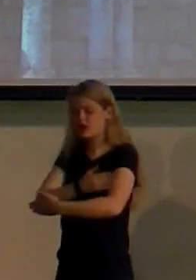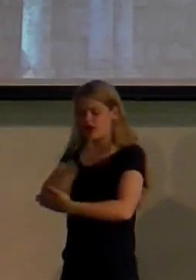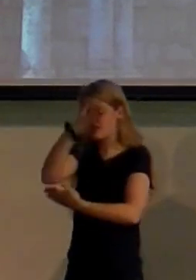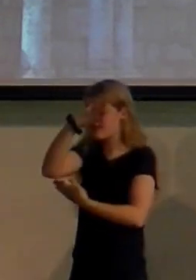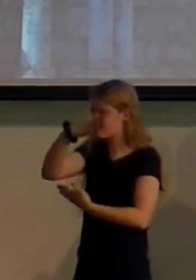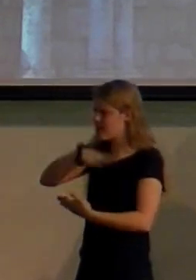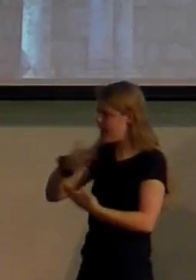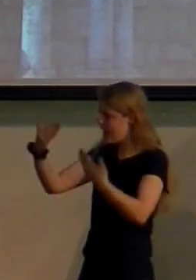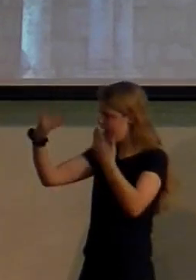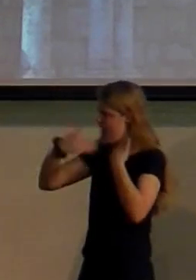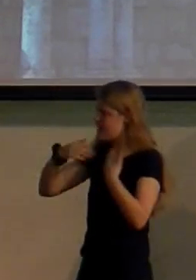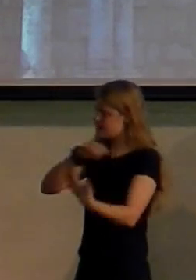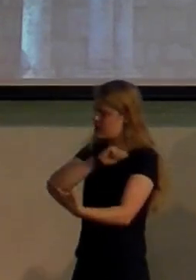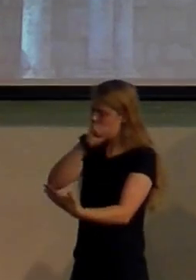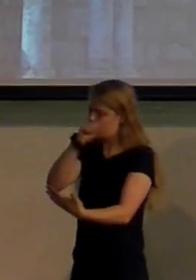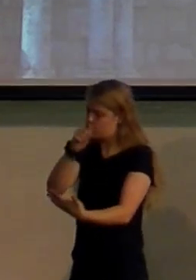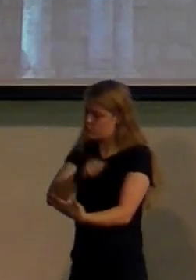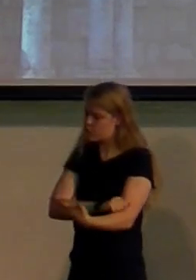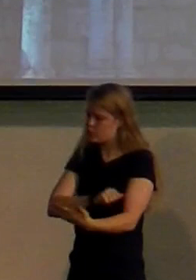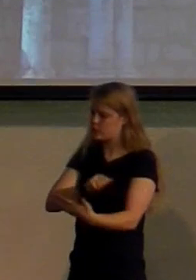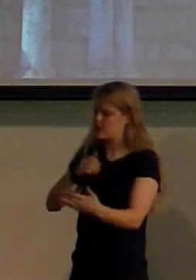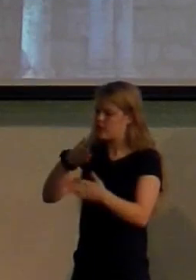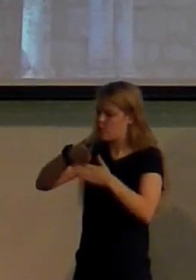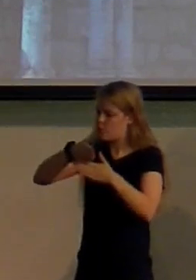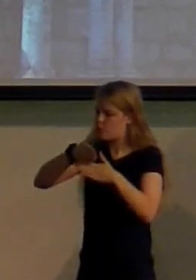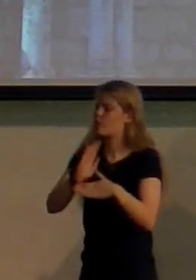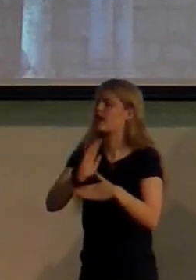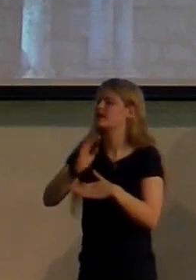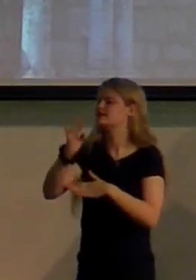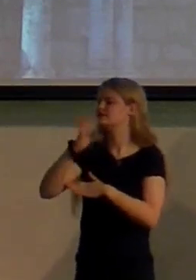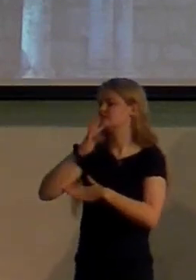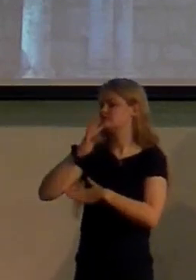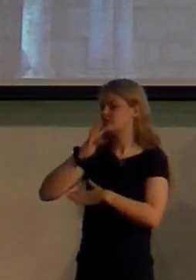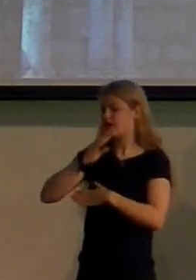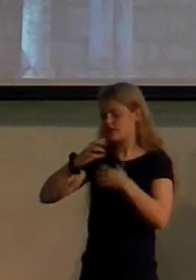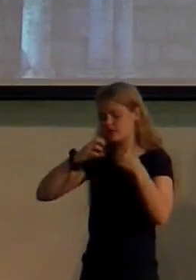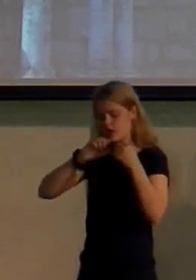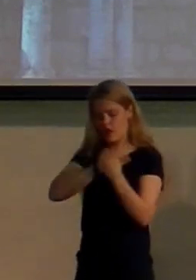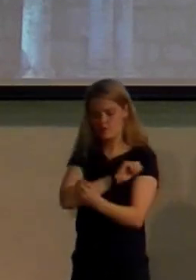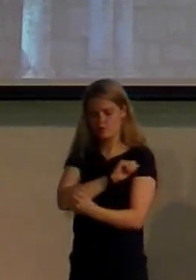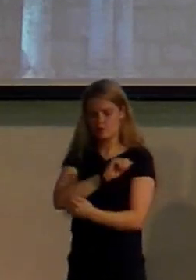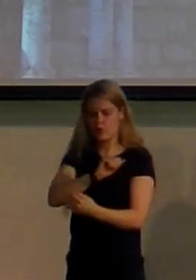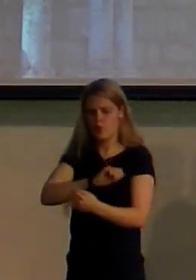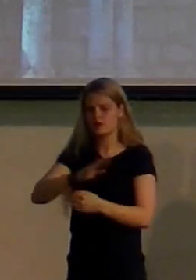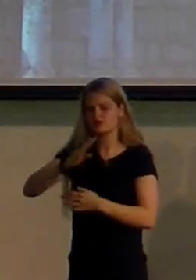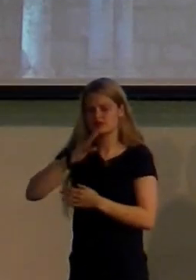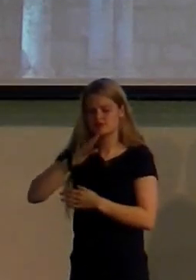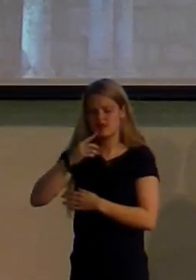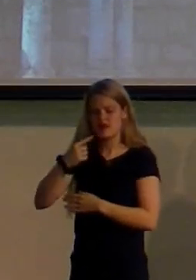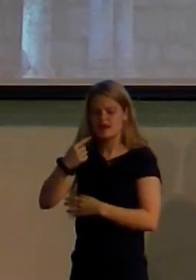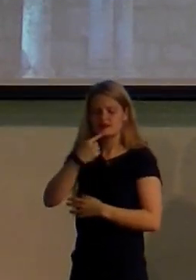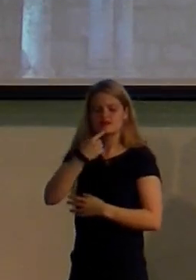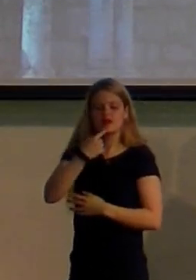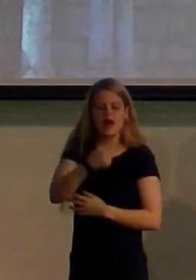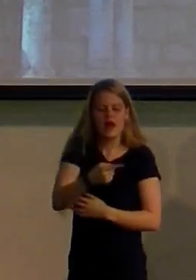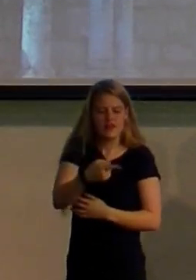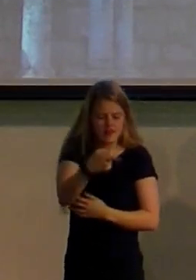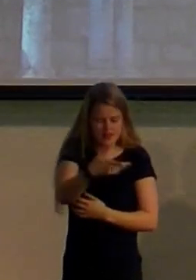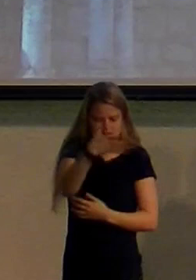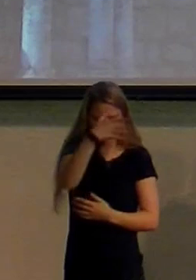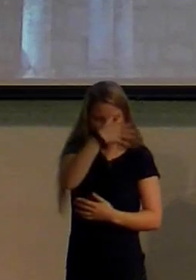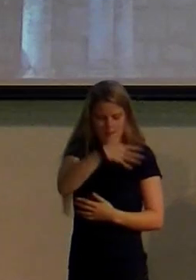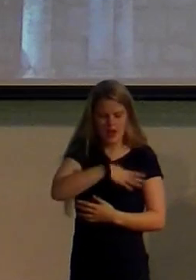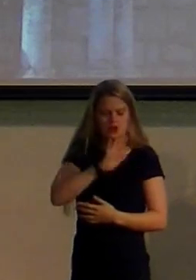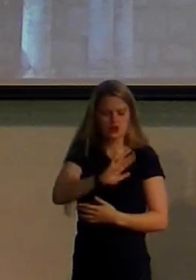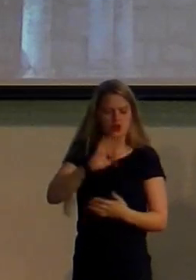the Son of Man has the right to speak, the power to speak, the power to tell this person your sins are forgiven. He